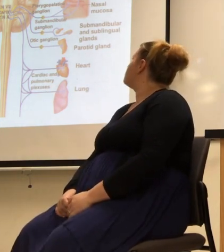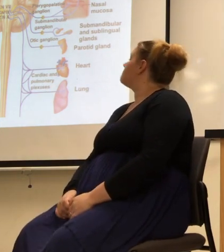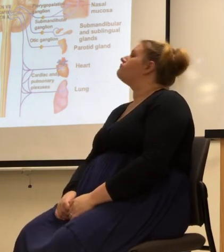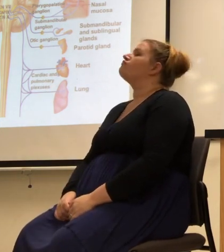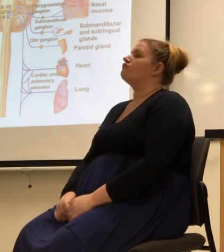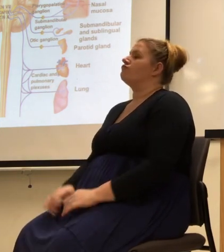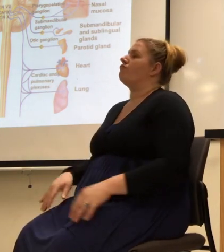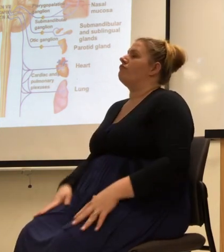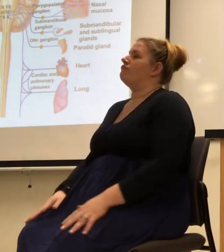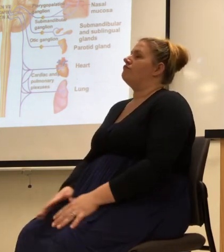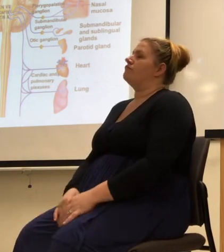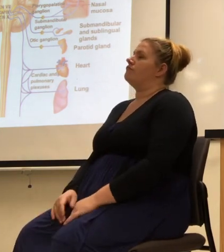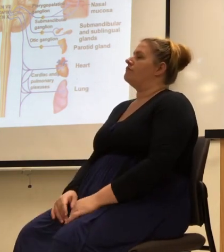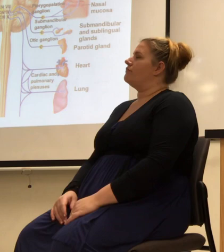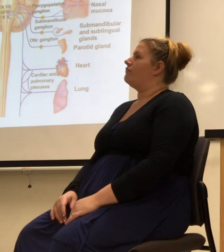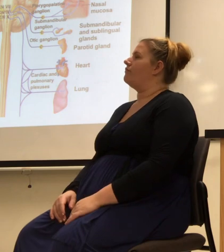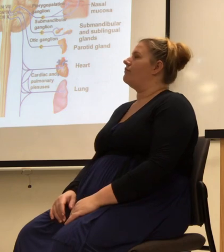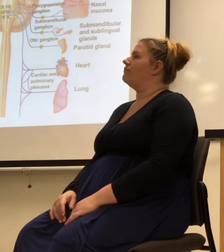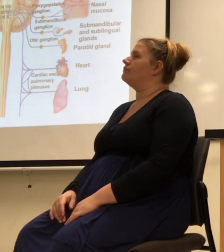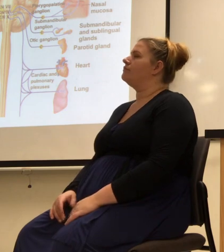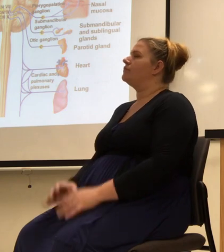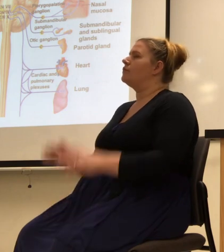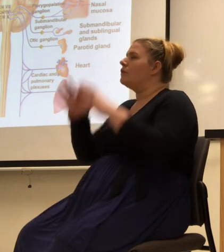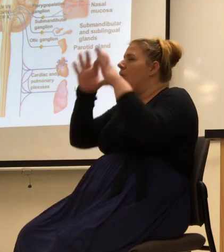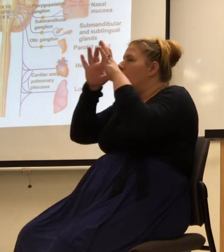Called close vision.